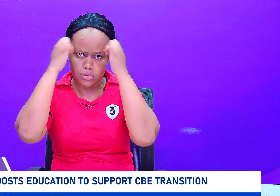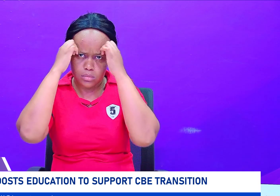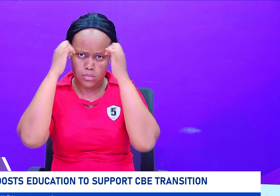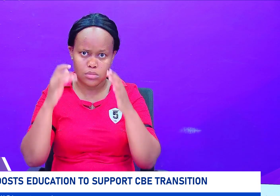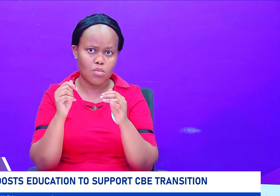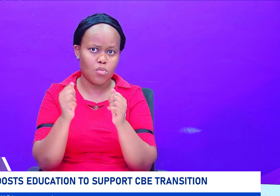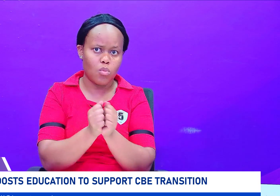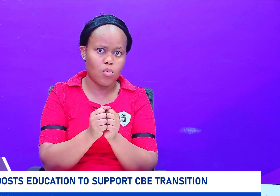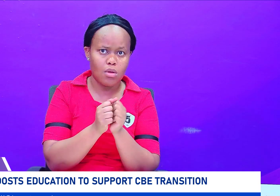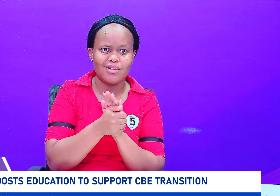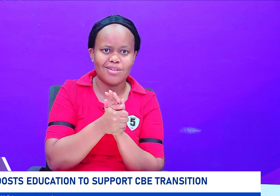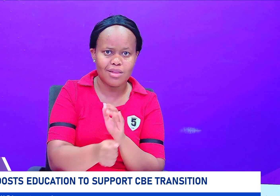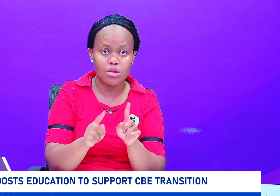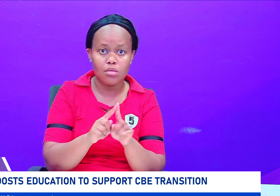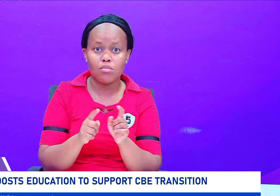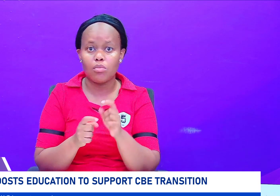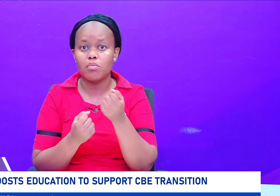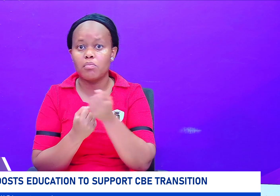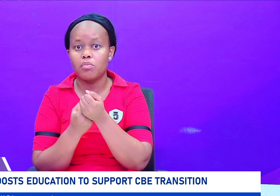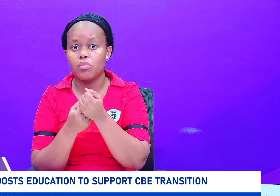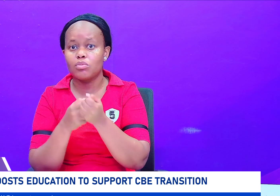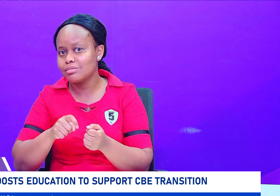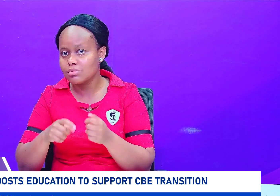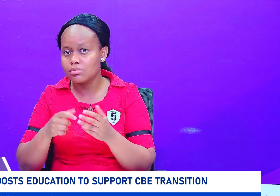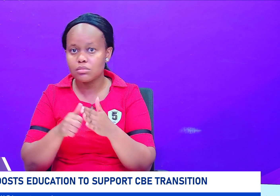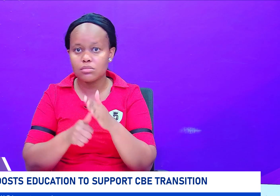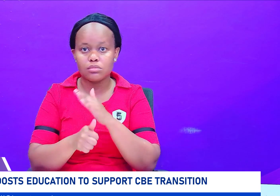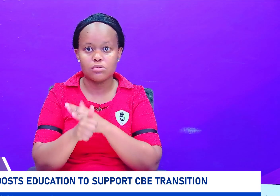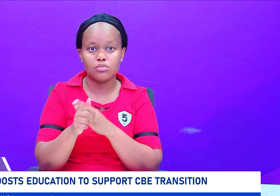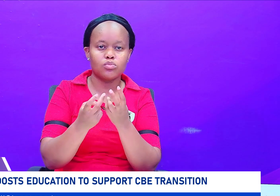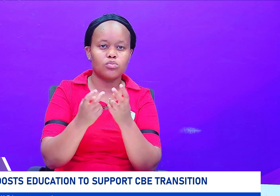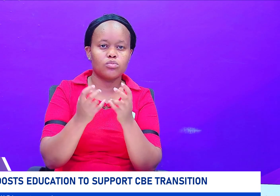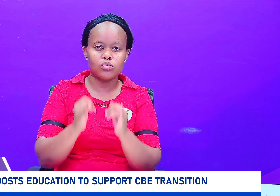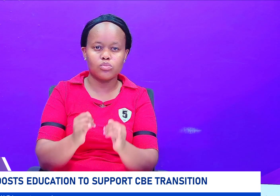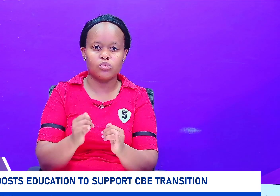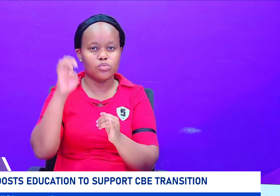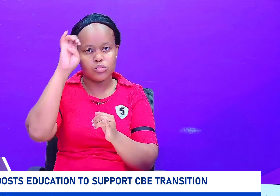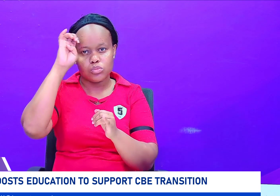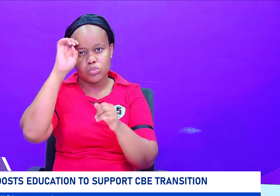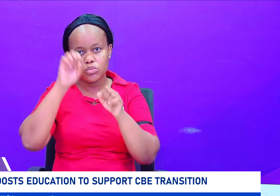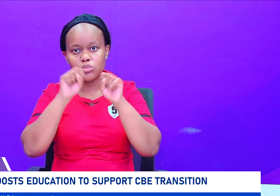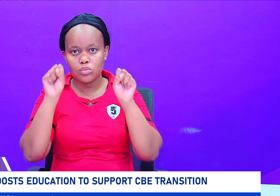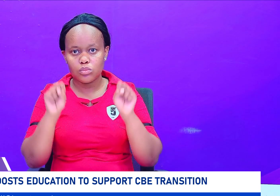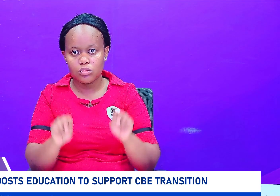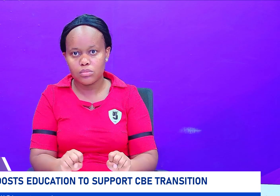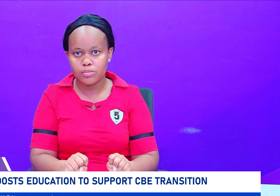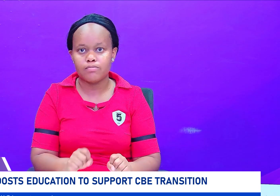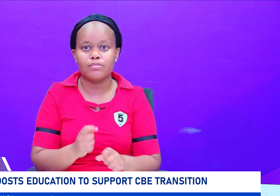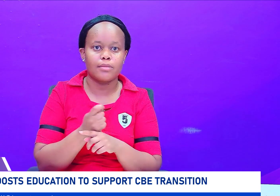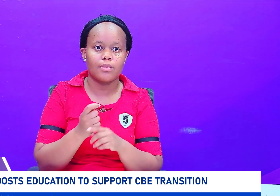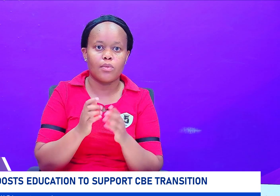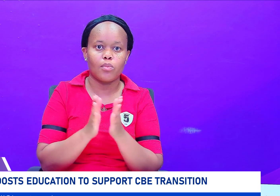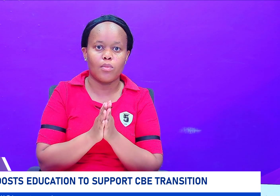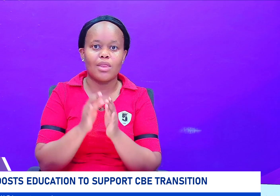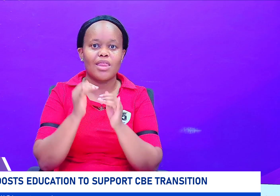career guidance will equip students with skills to support the need to thrive under the new